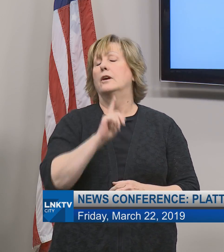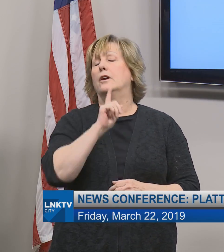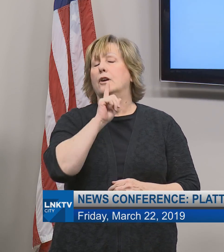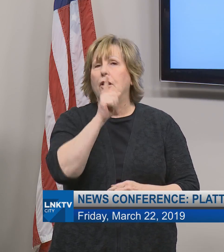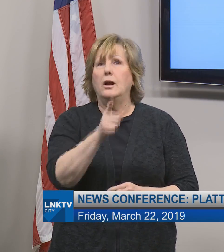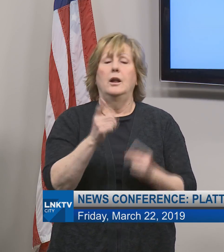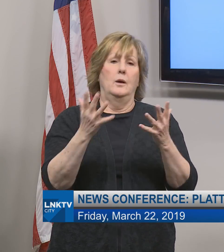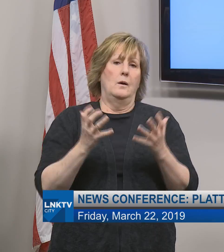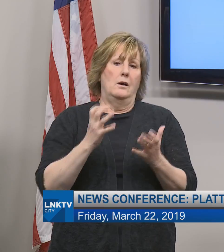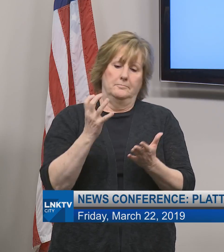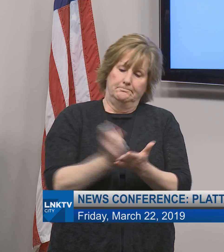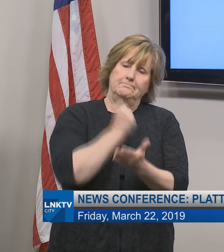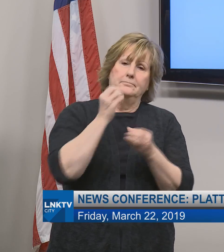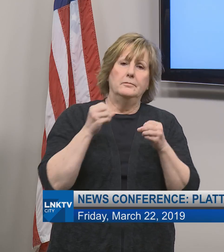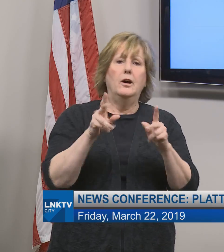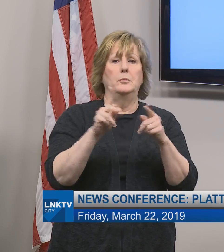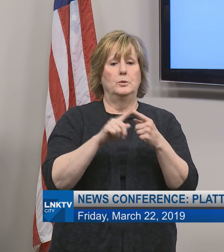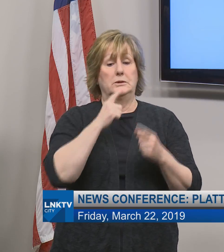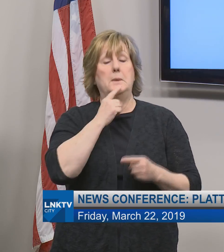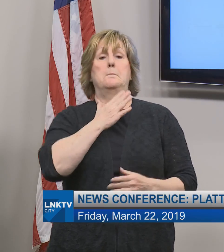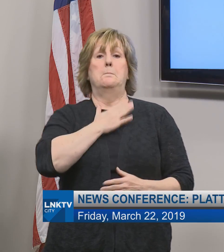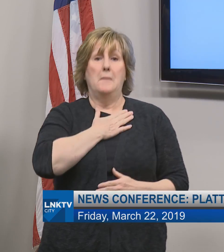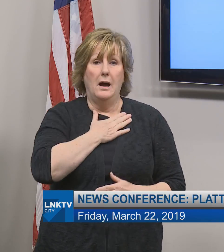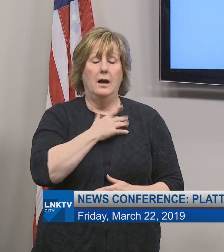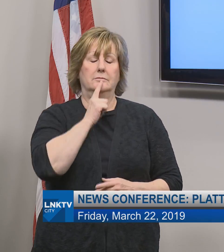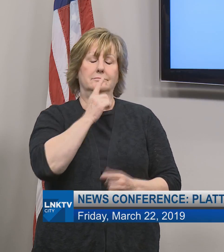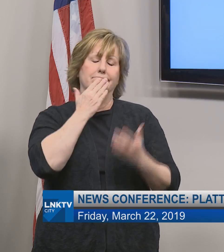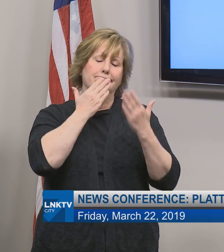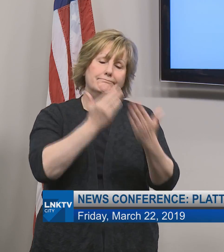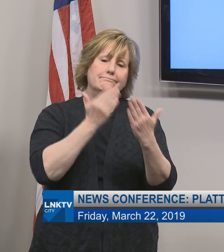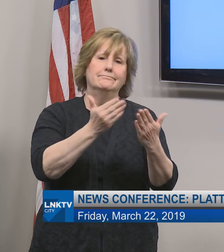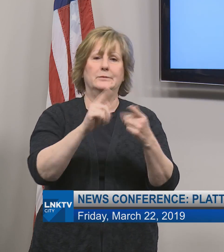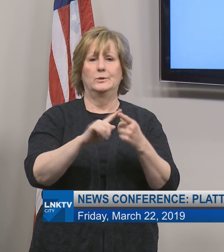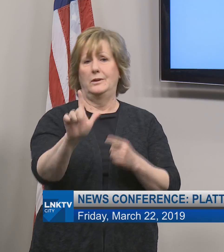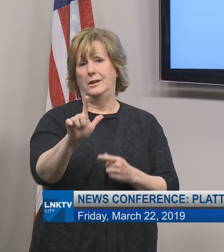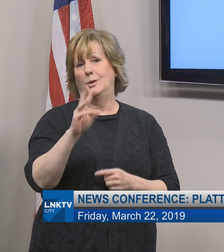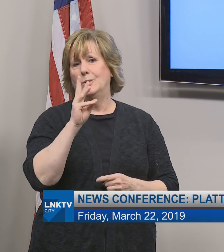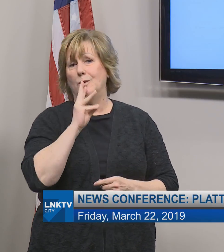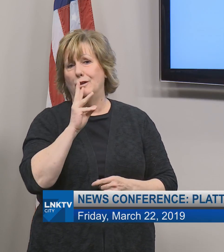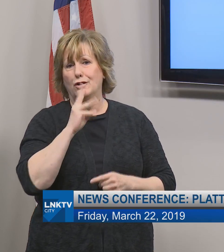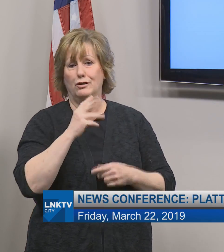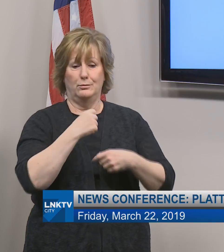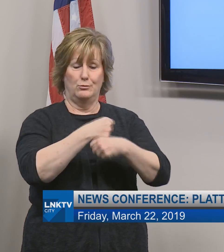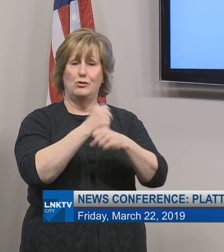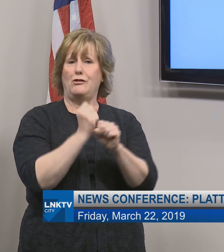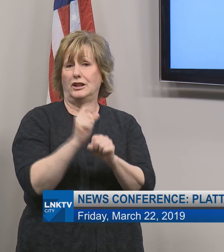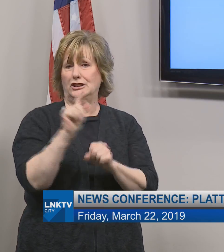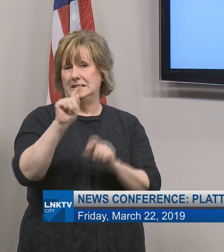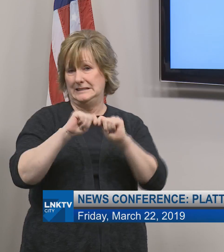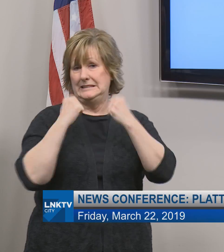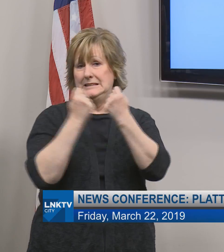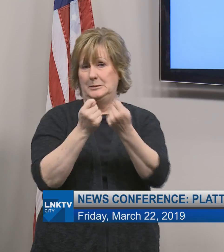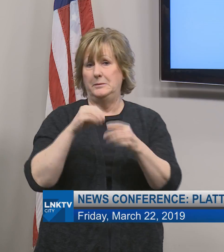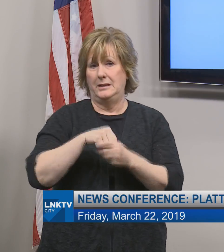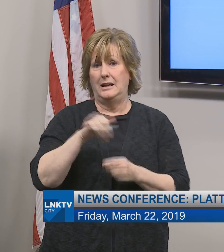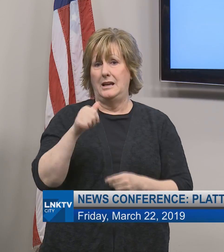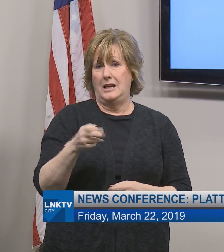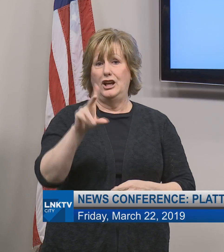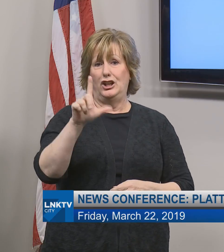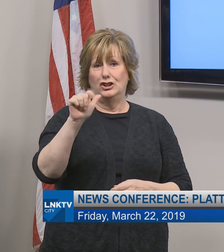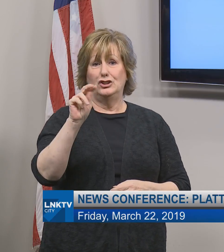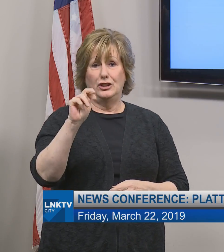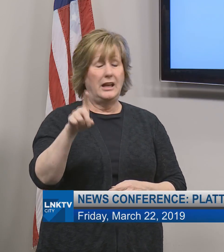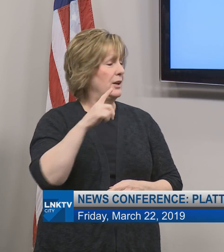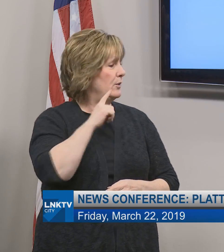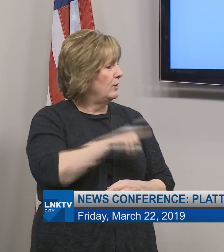to take this opportunity to express my deepest gratitude to the Lincoln Water production team at Ashland.